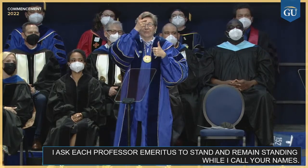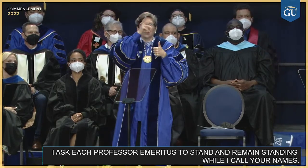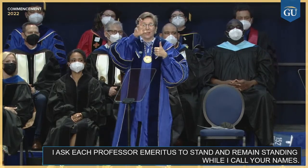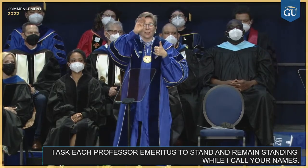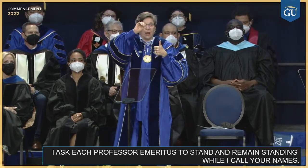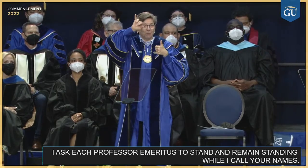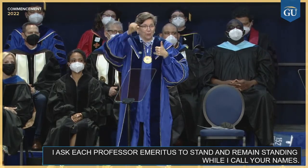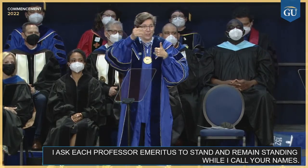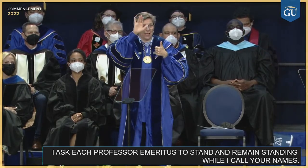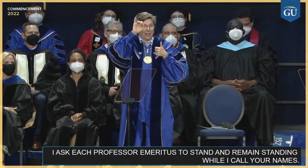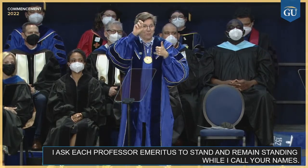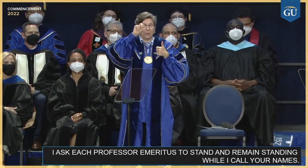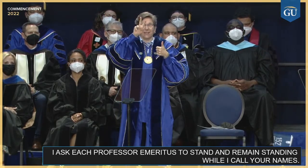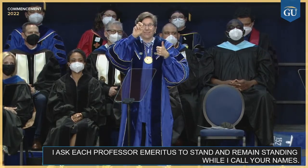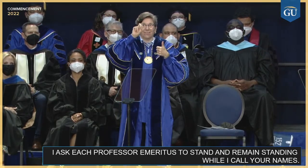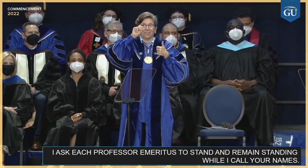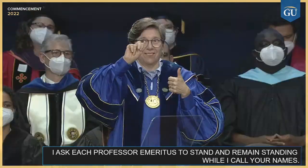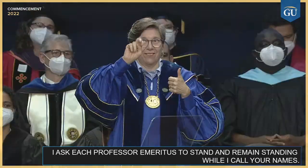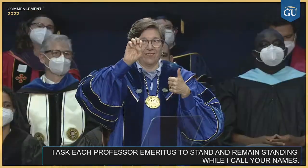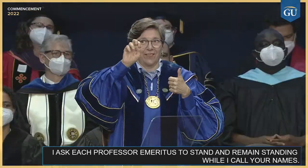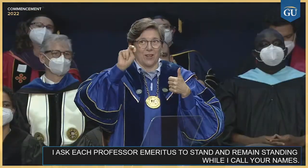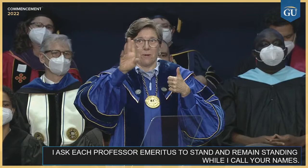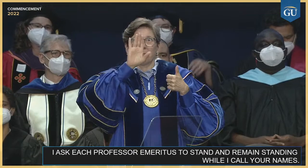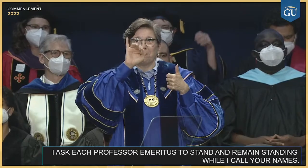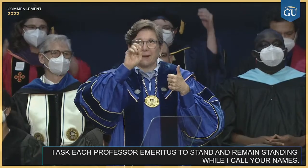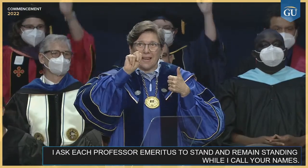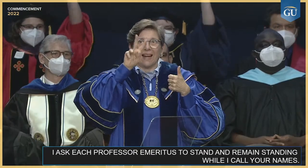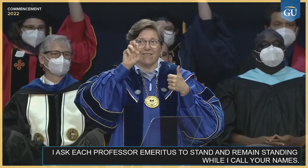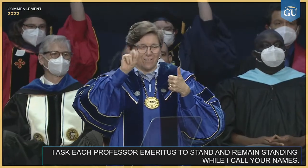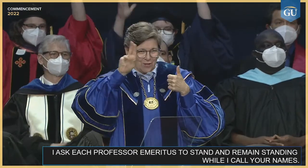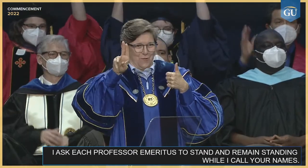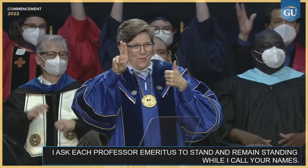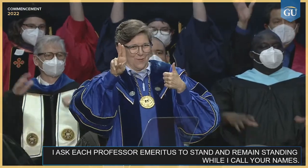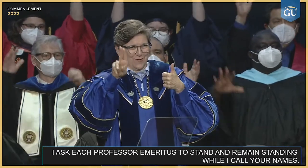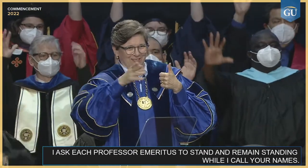First, Dr. M.J. Bienvenu.